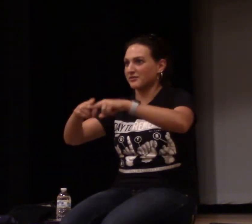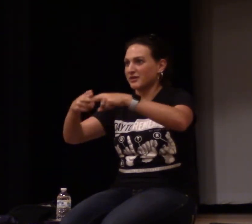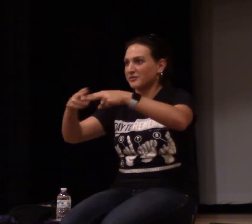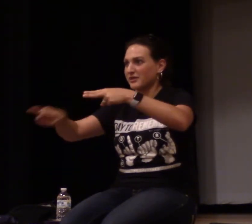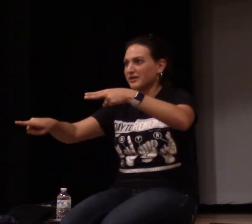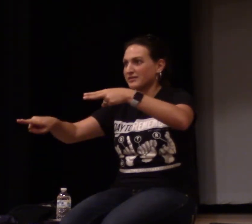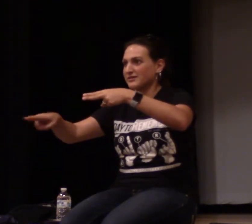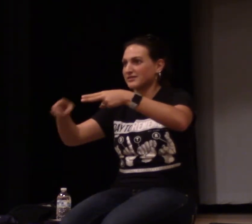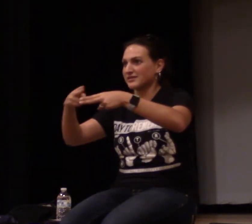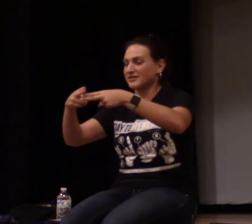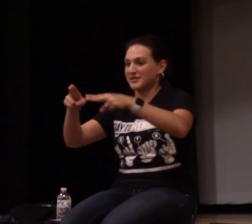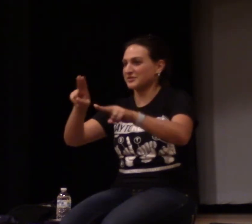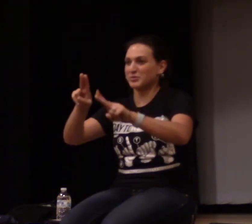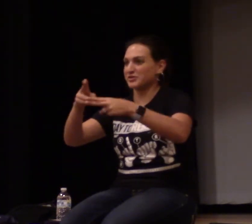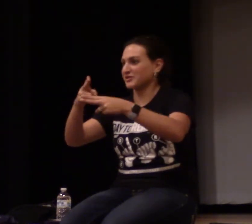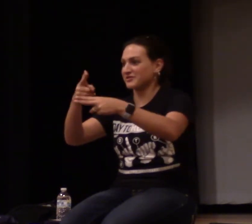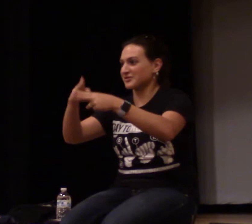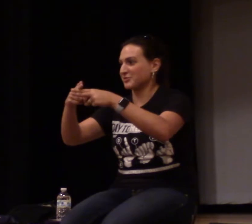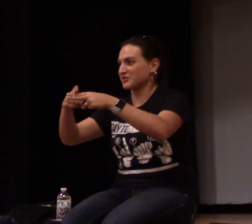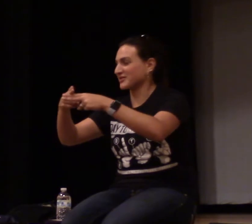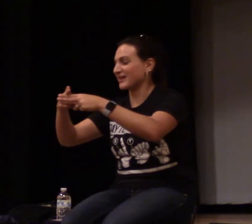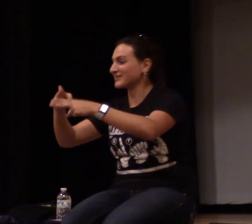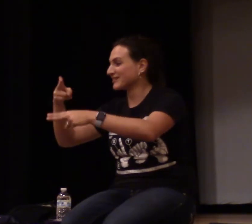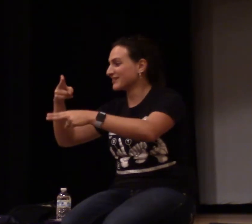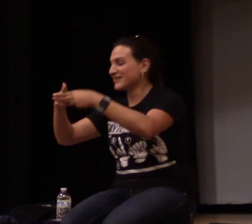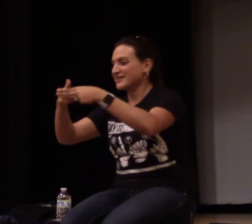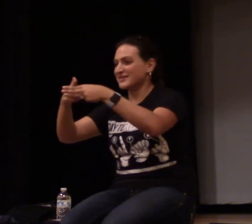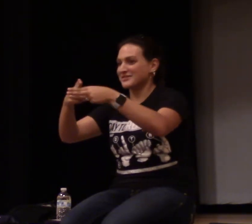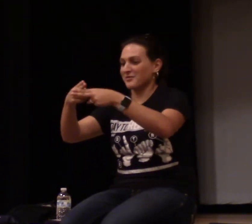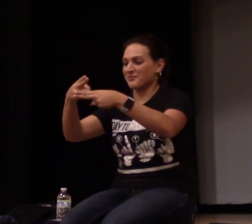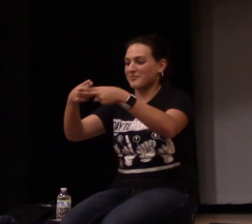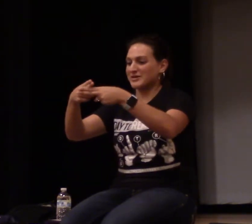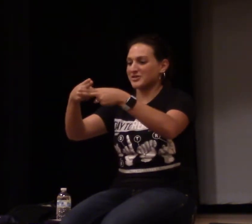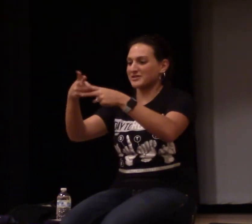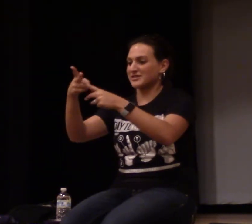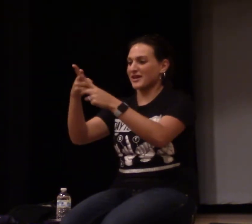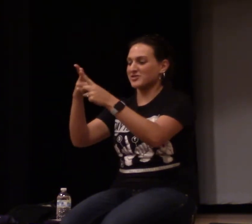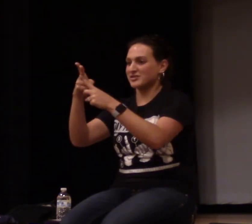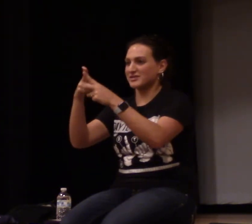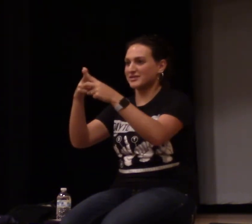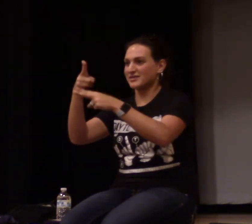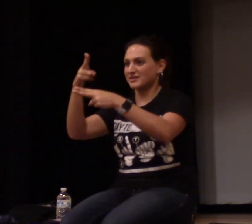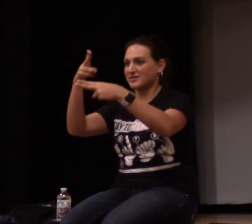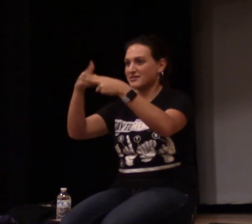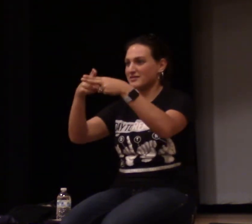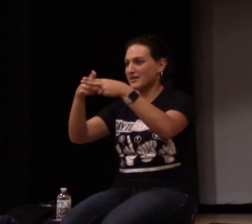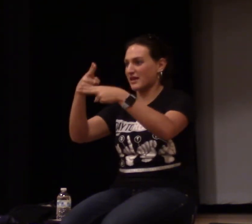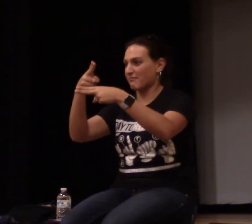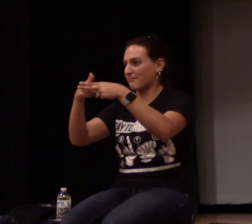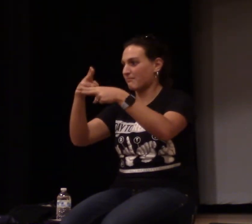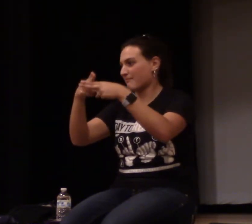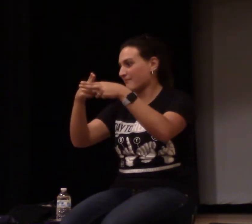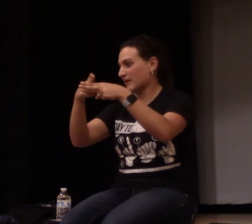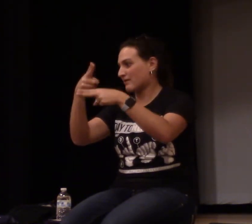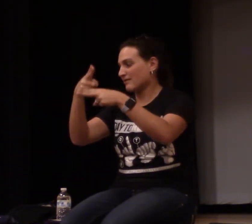do this. There's a bunch of signs. So make sure it's the edges. Name.